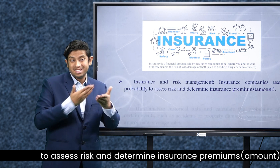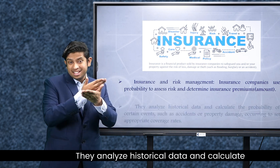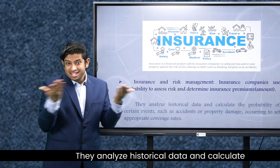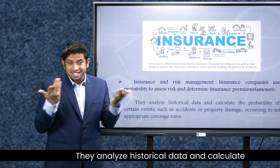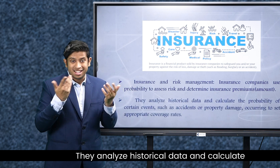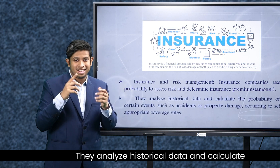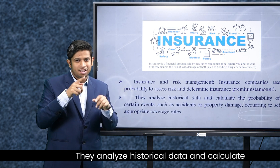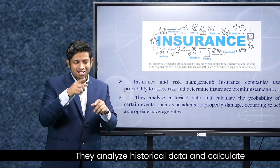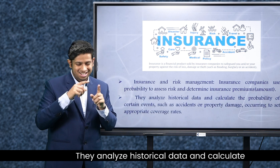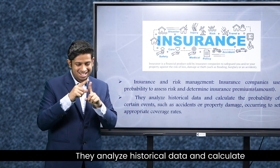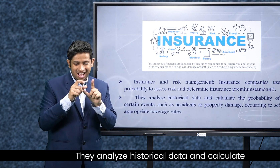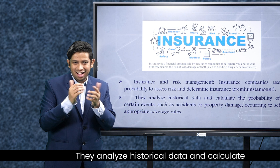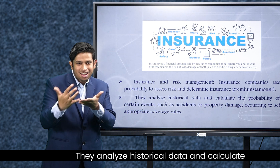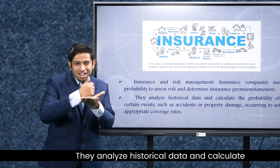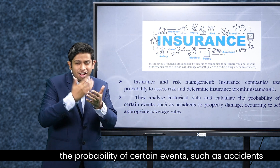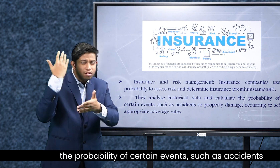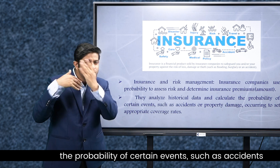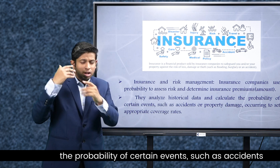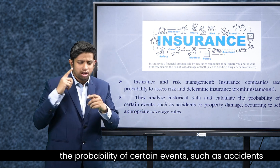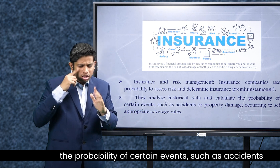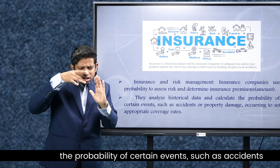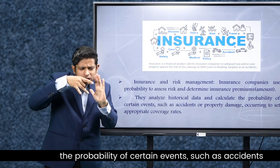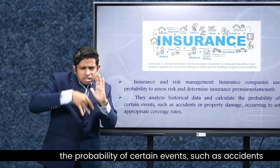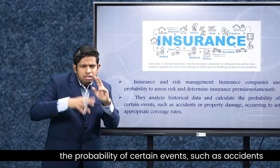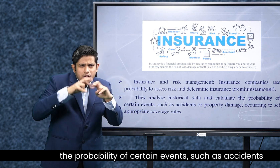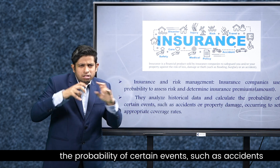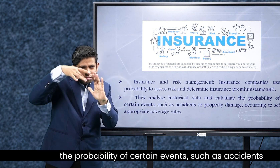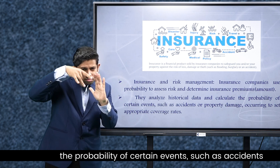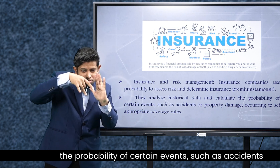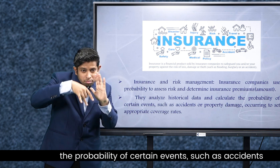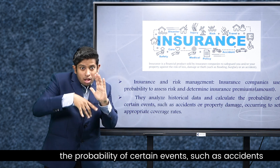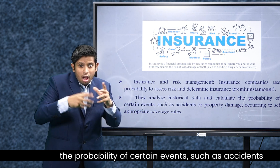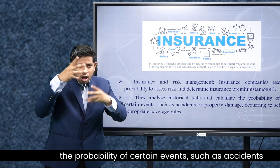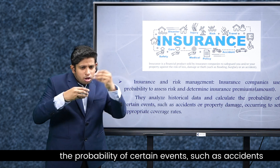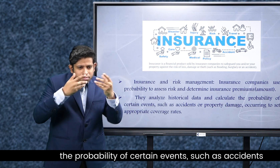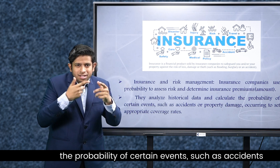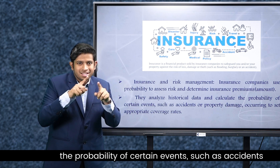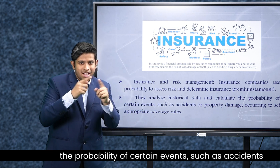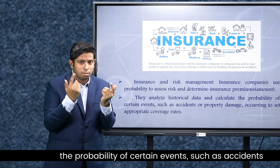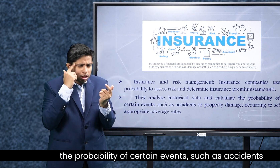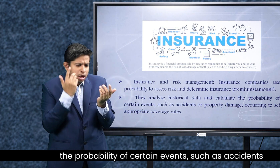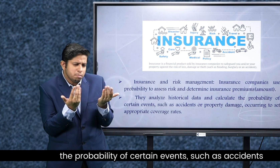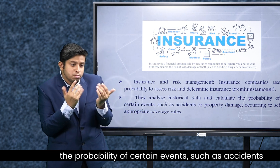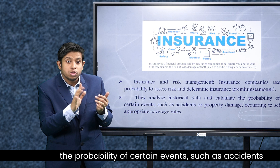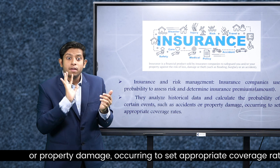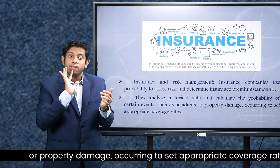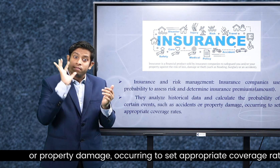They analyze historical data and calculate the probability of certain events, such as accidents or